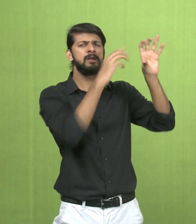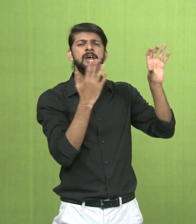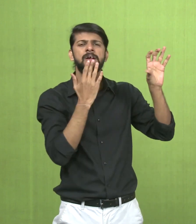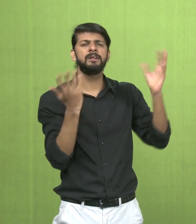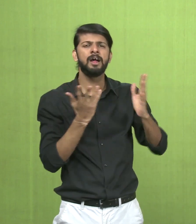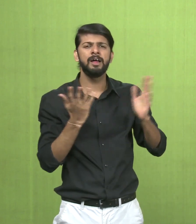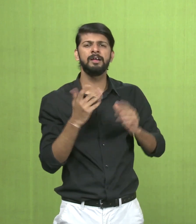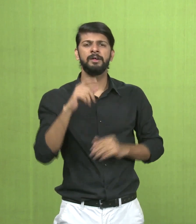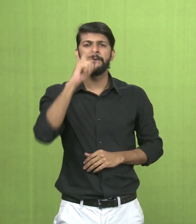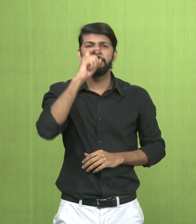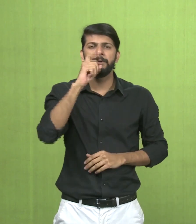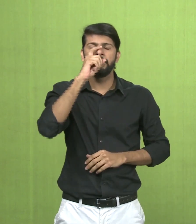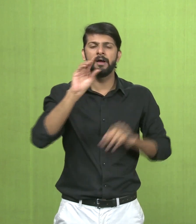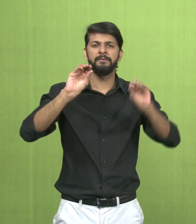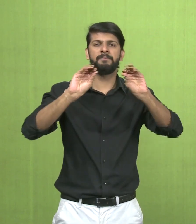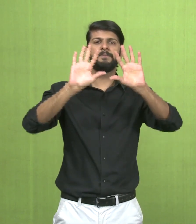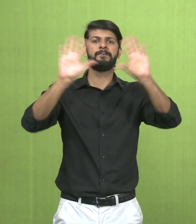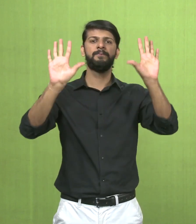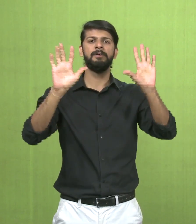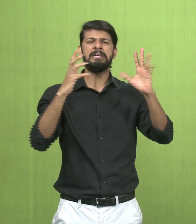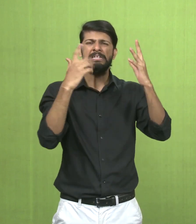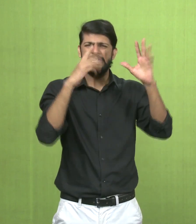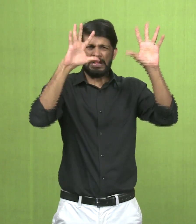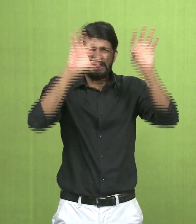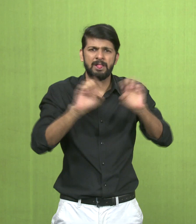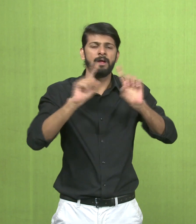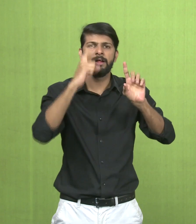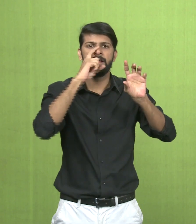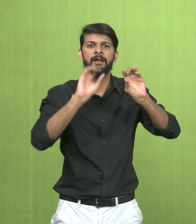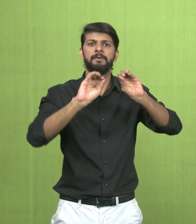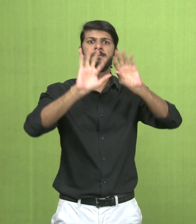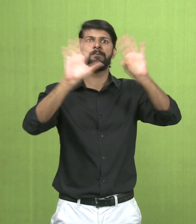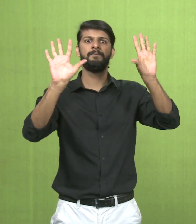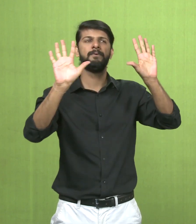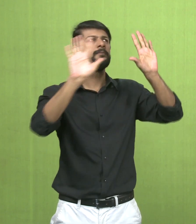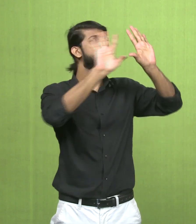The background sky is a vignette light blue.